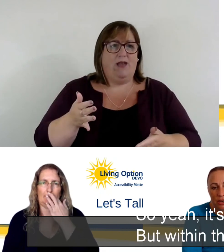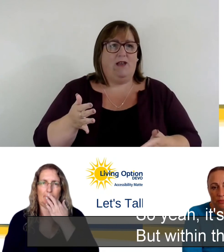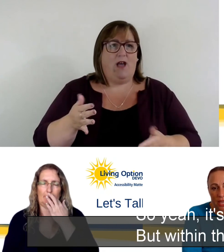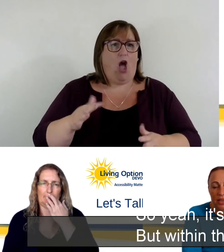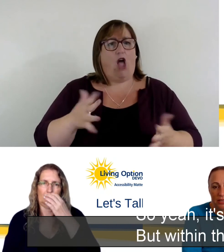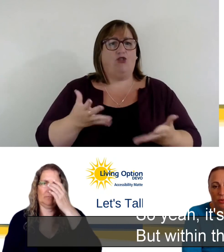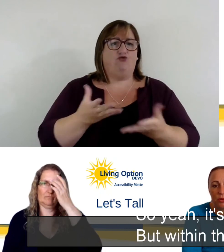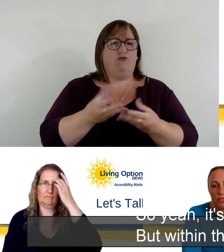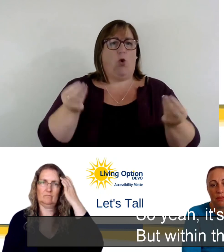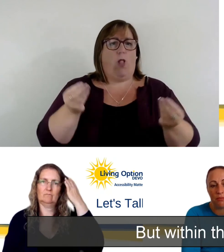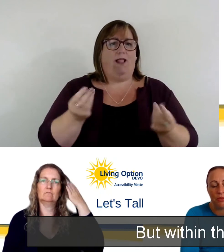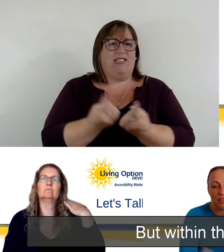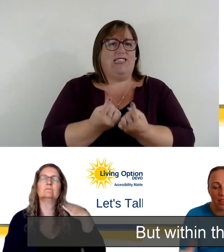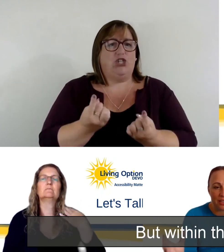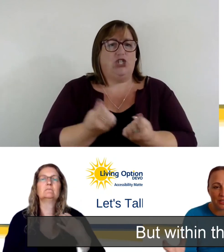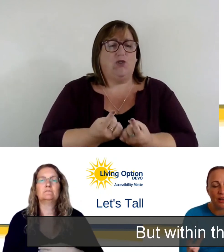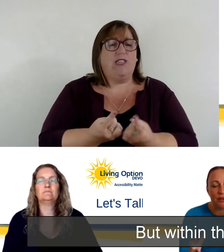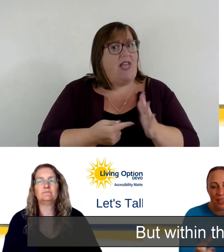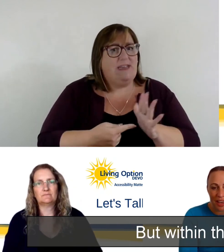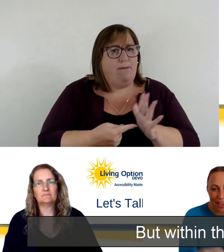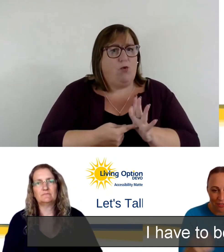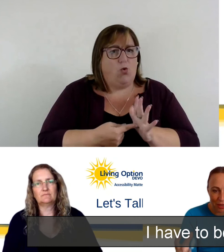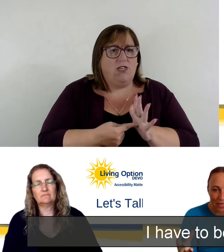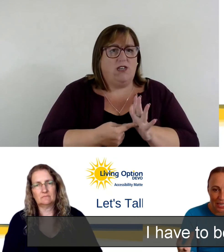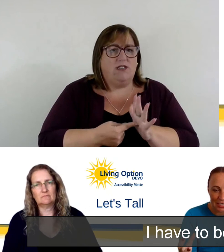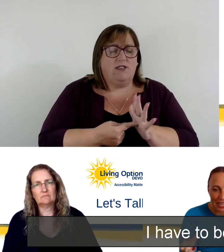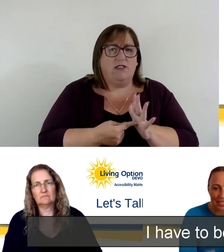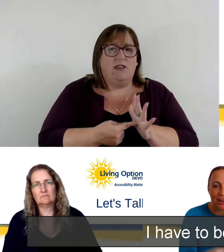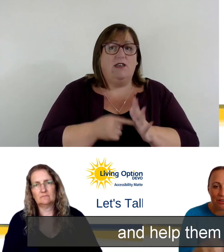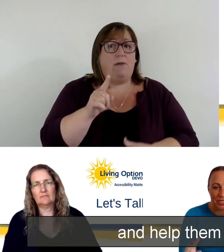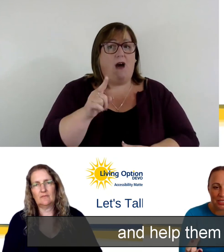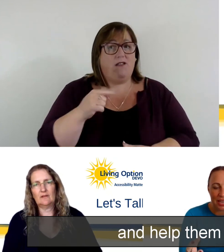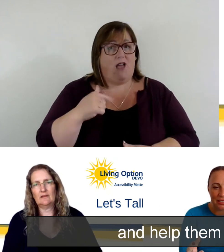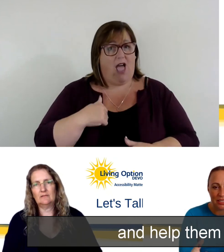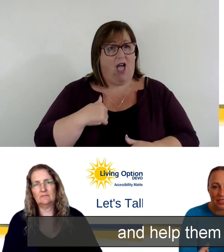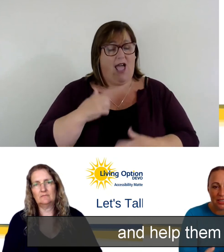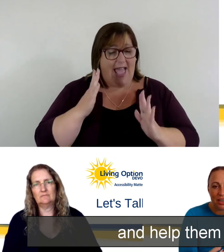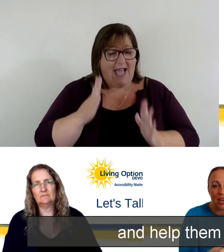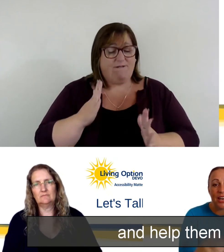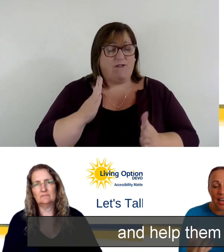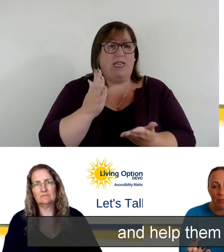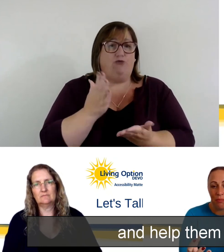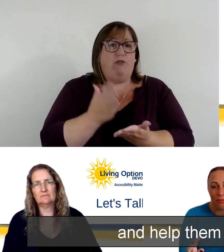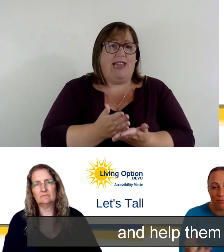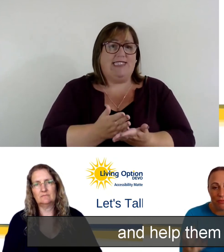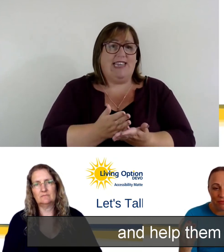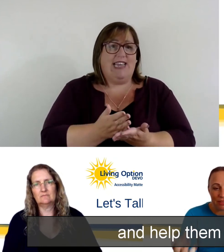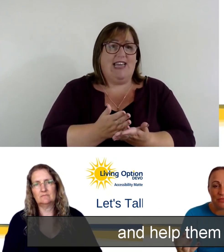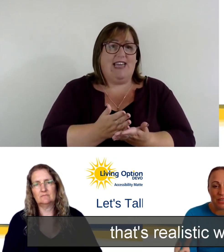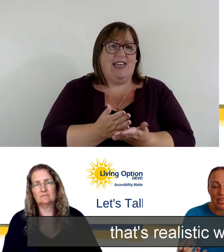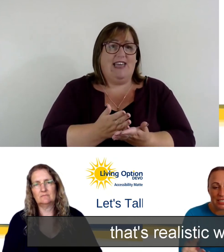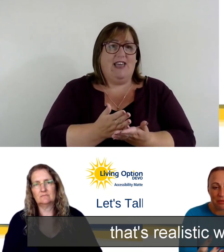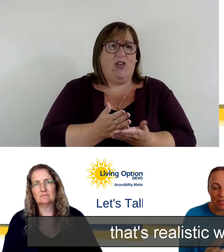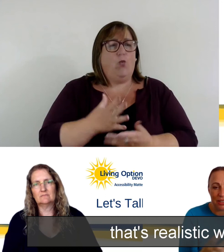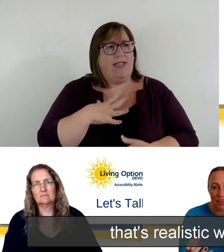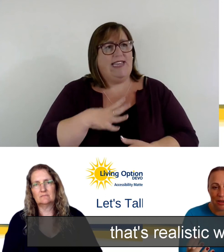unresolved. So yeah, it's important, but within that as well, I have to be realistic and help them to set an aim